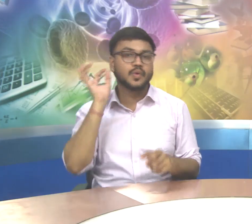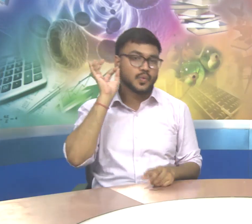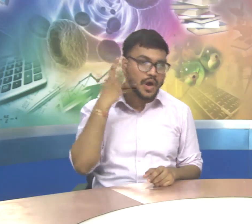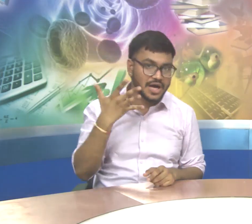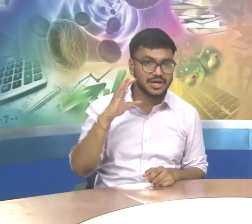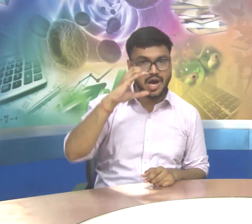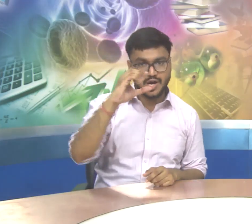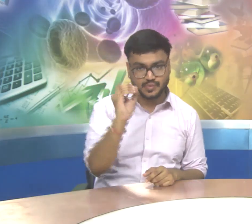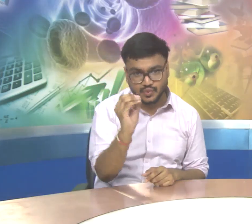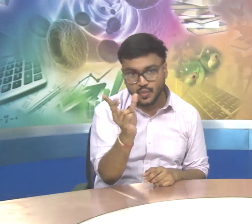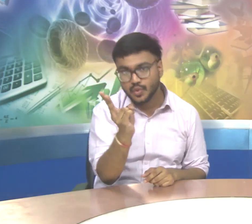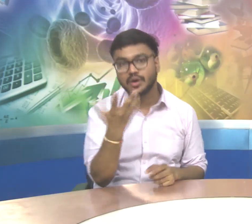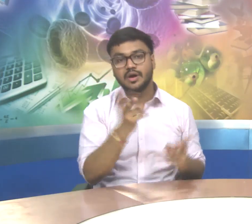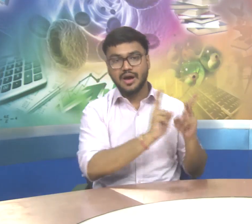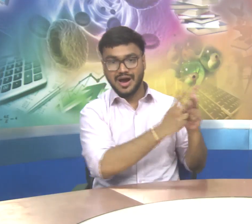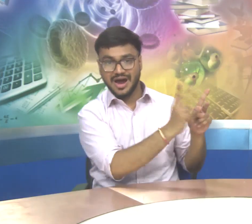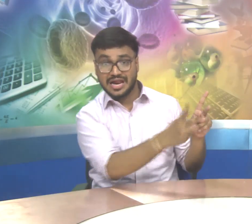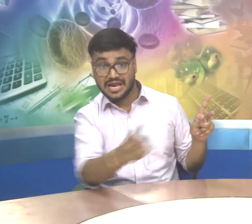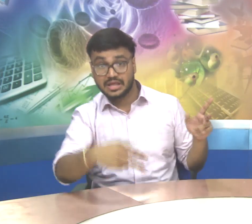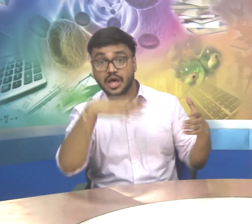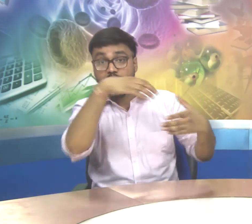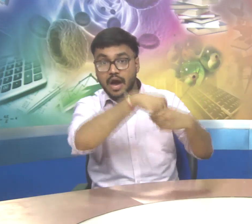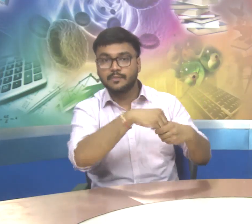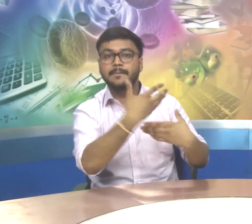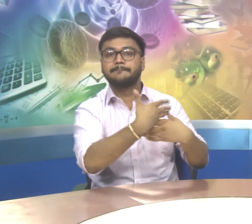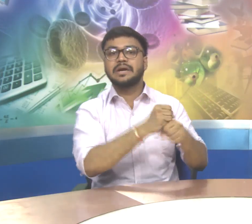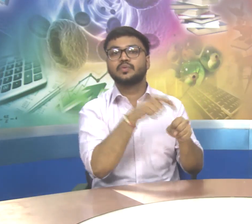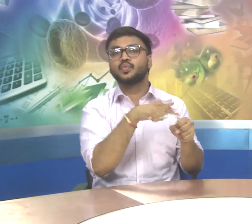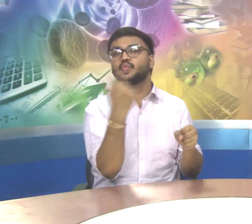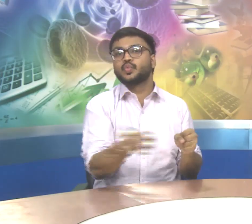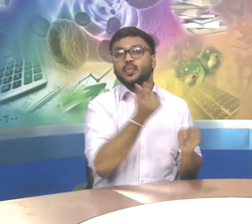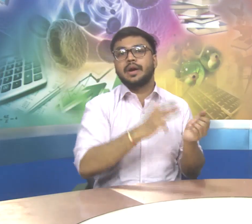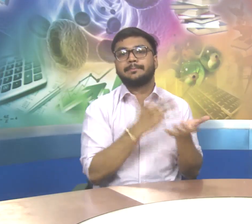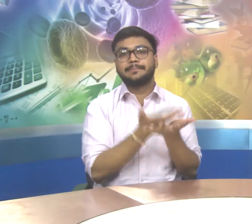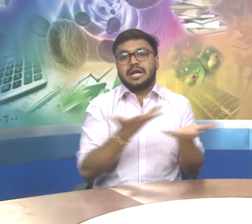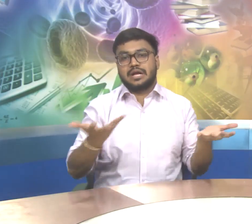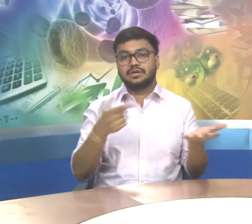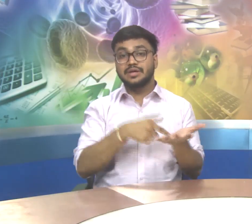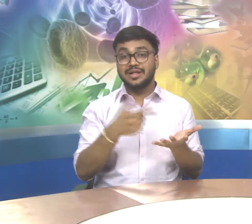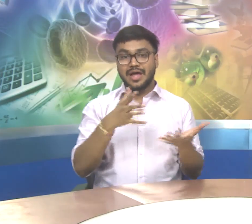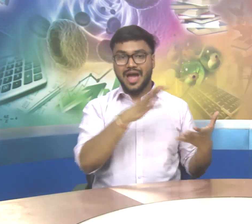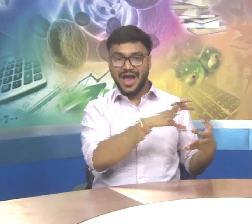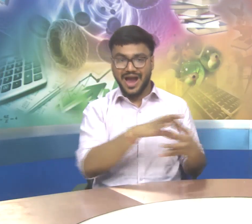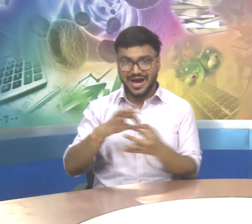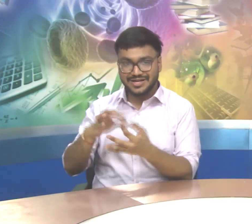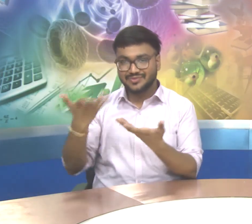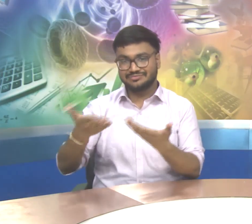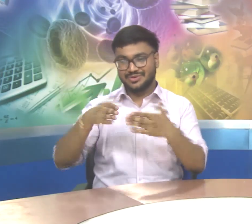These metals are used to make many things such as utensils, machines, vehicle, wire,